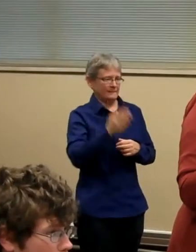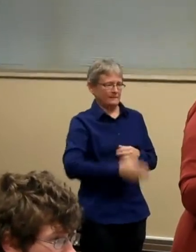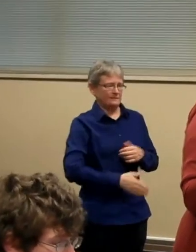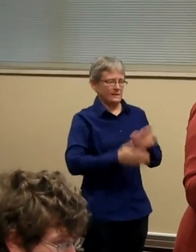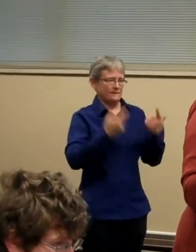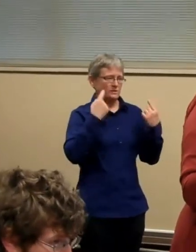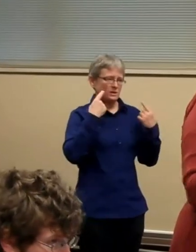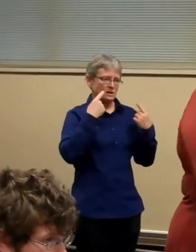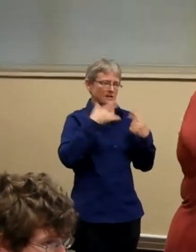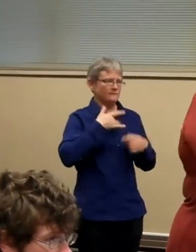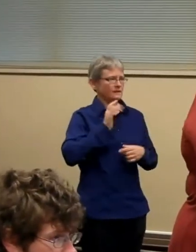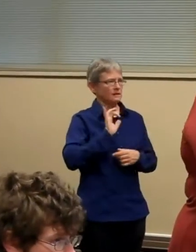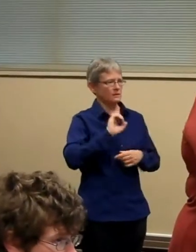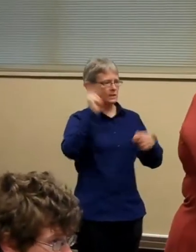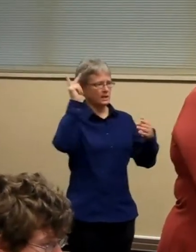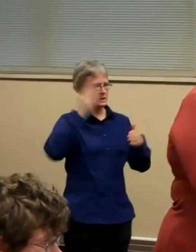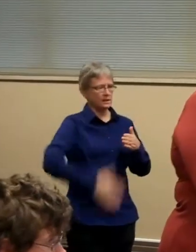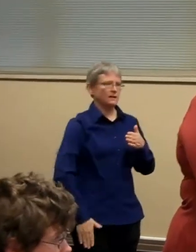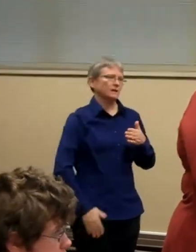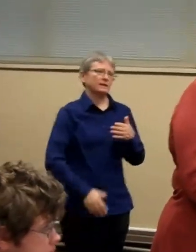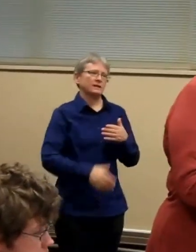point where you say, okay,